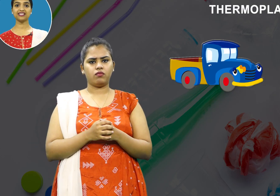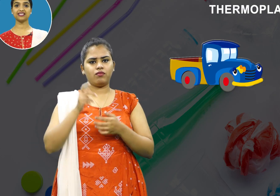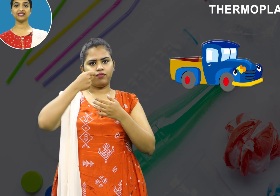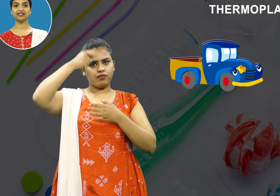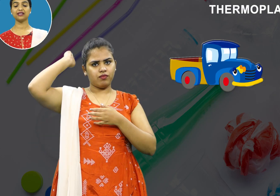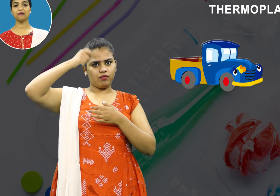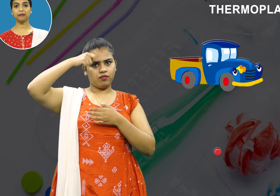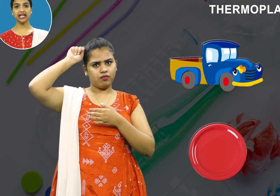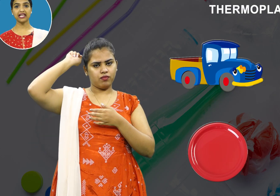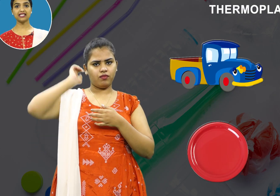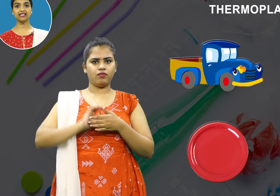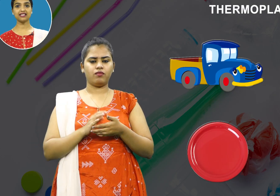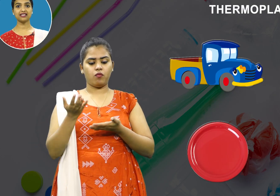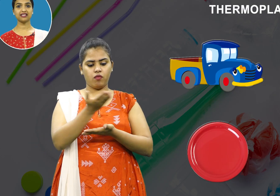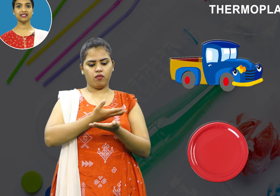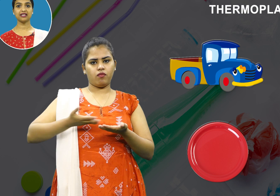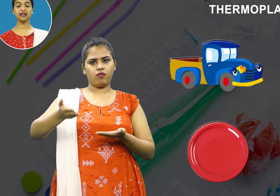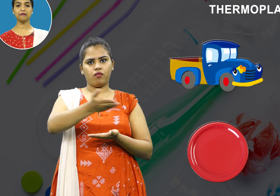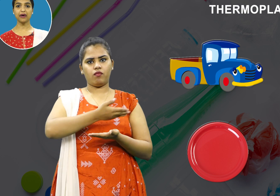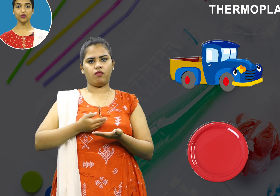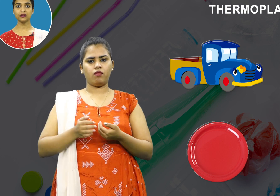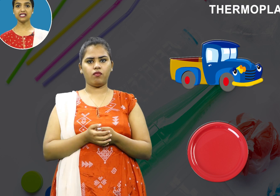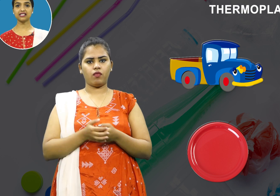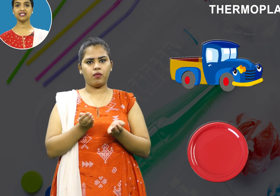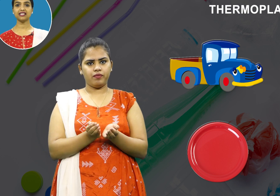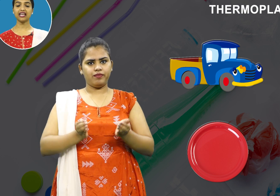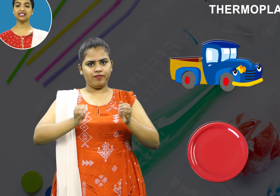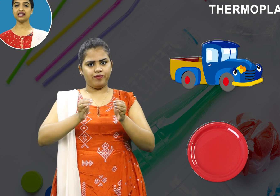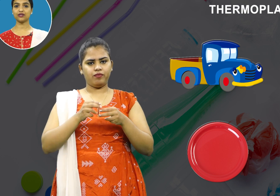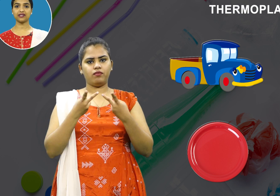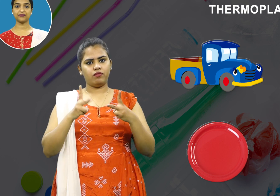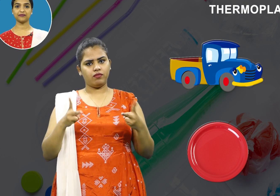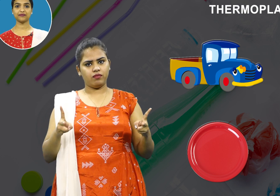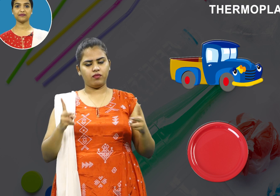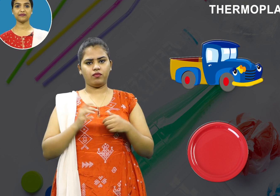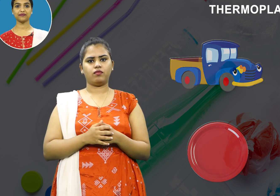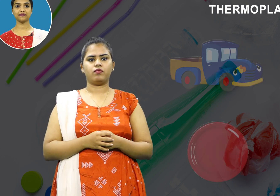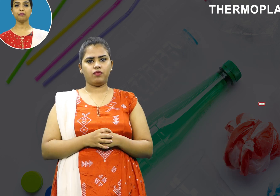combs, plates, bowls, etc.